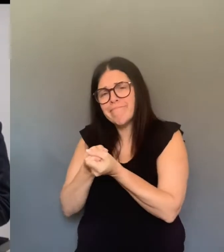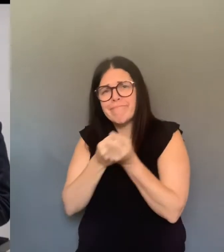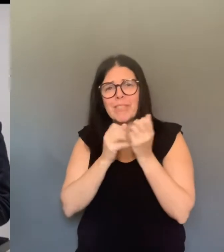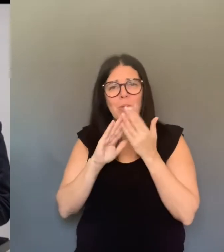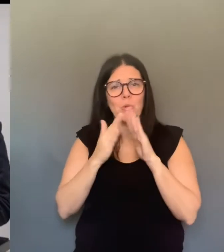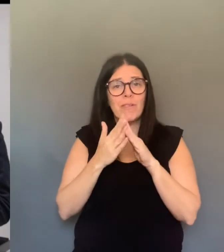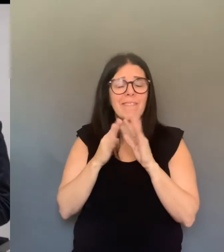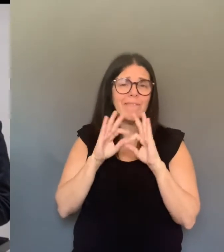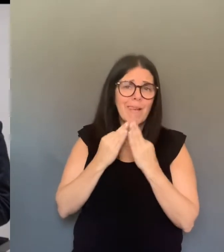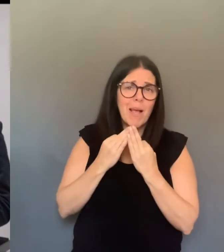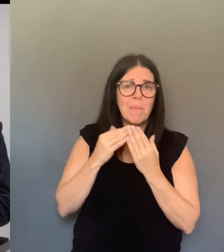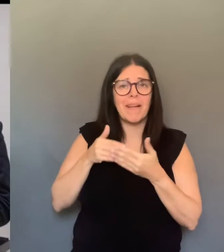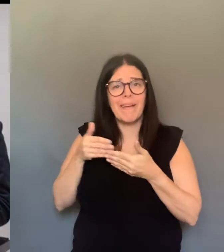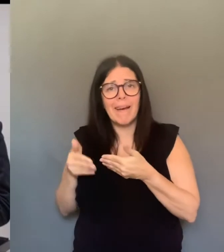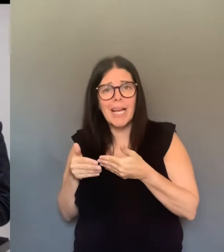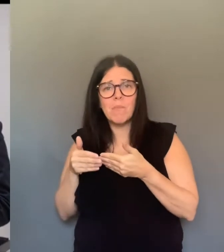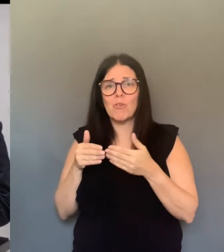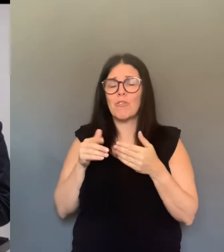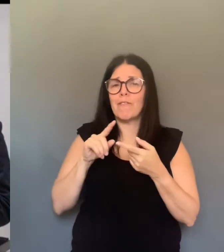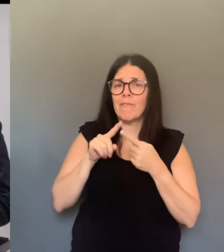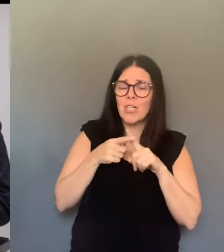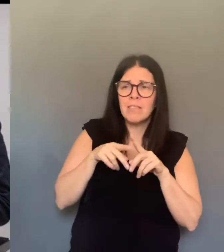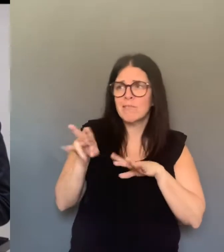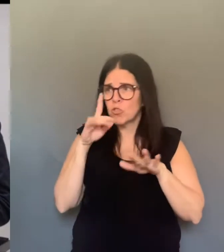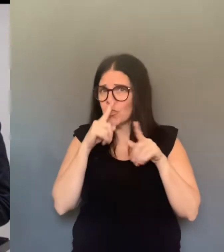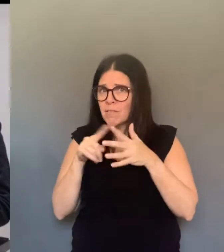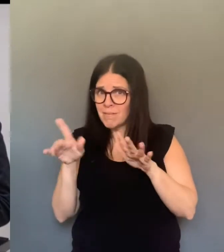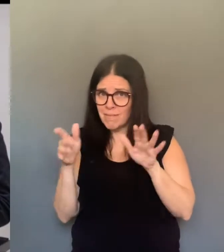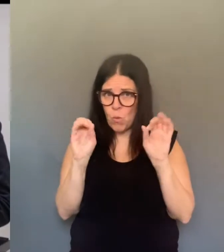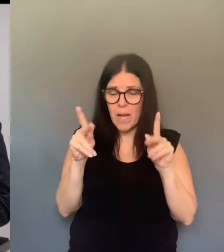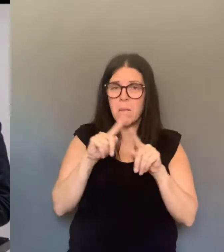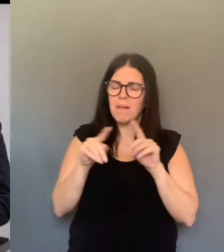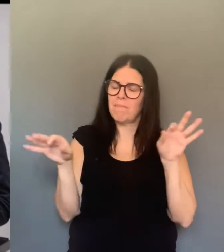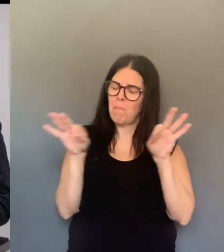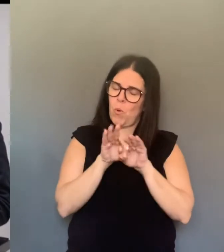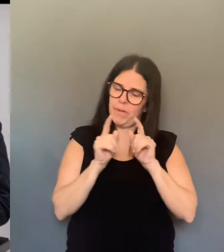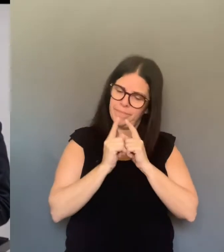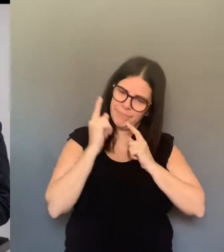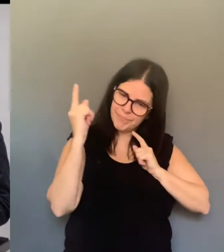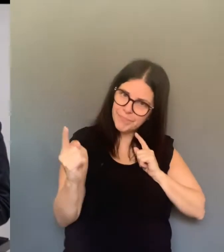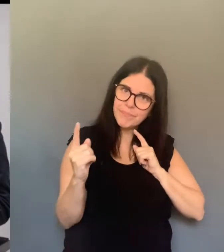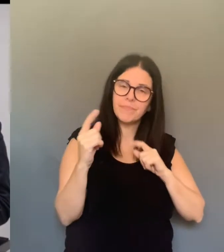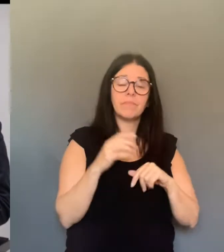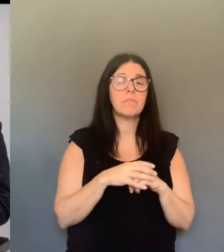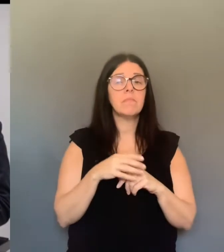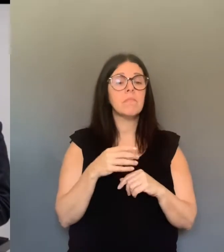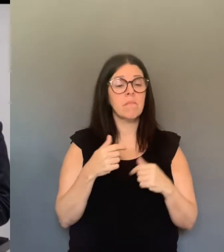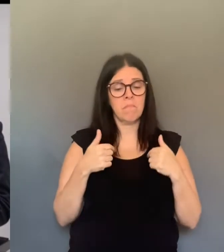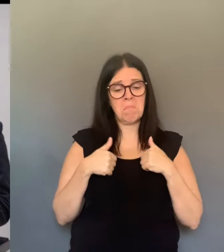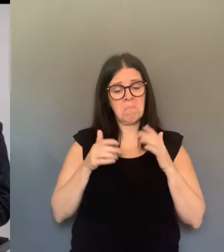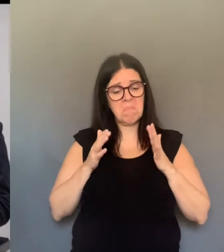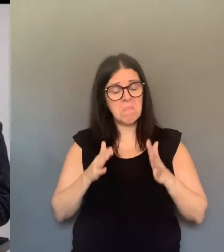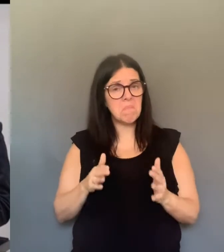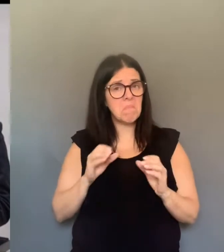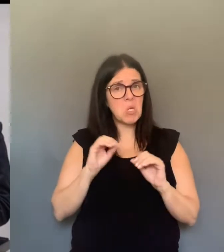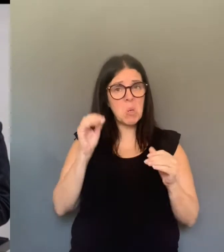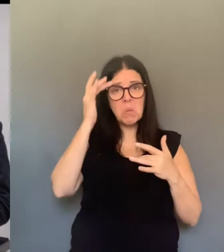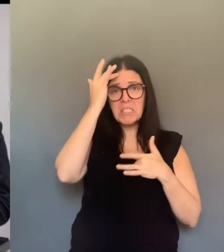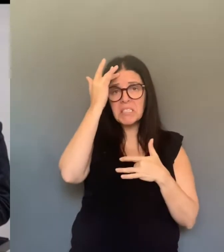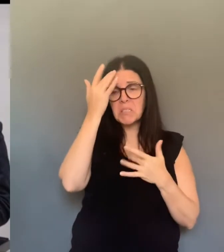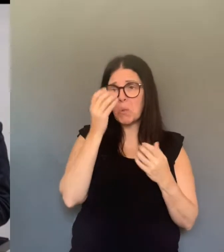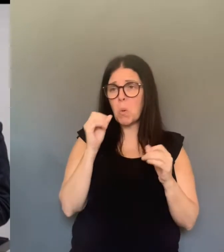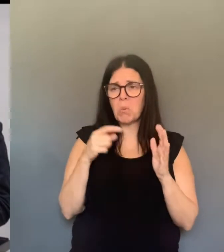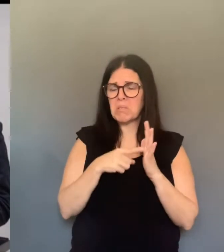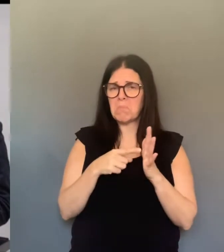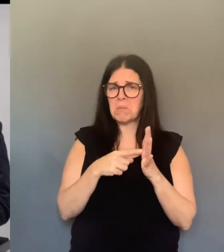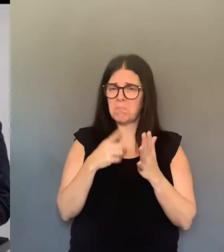have any symptoms, stay home, spend time with family, do not meet anyone who doesn't live with you, and break the chain of transmission